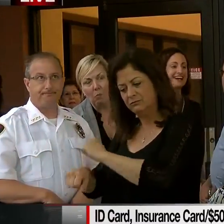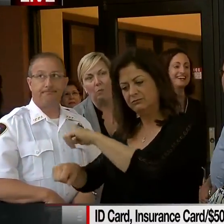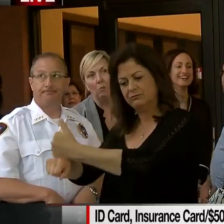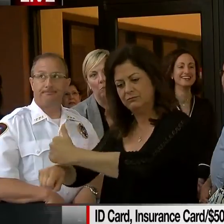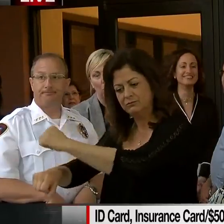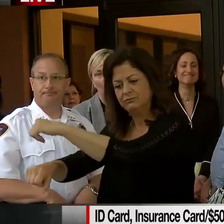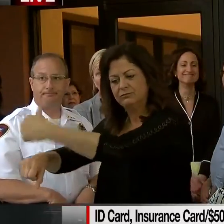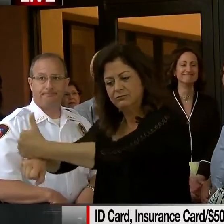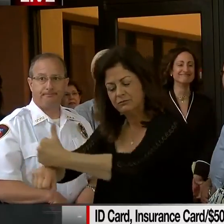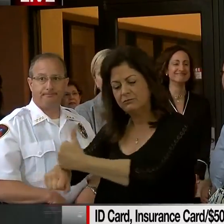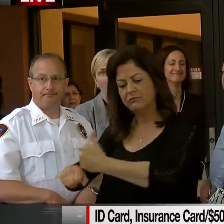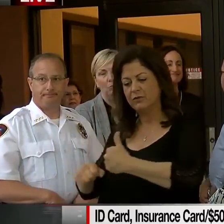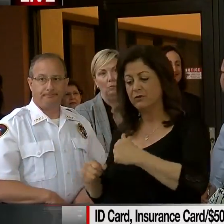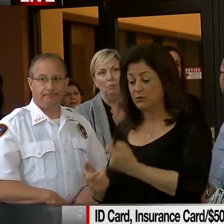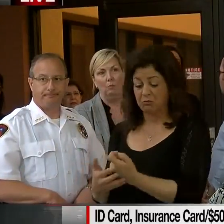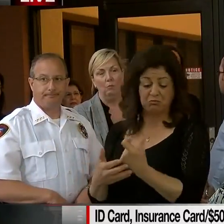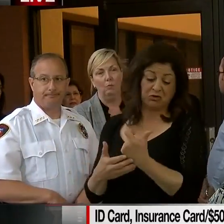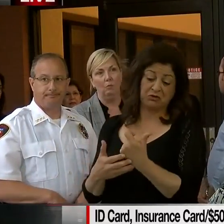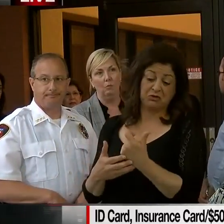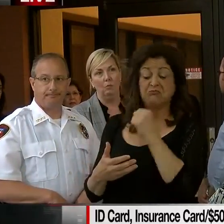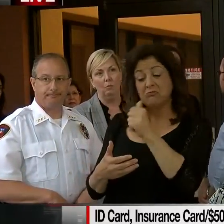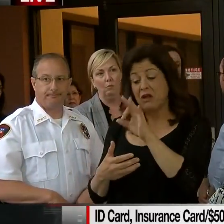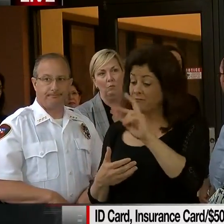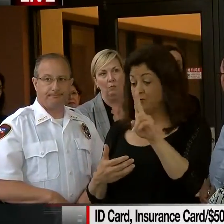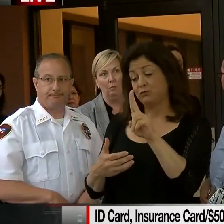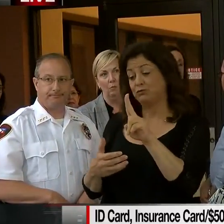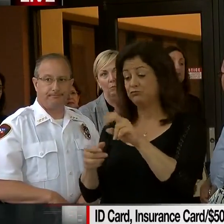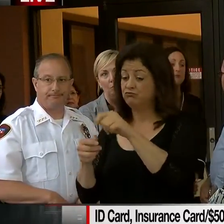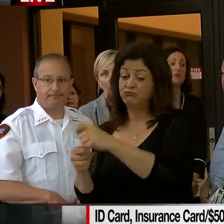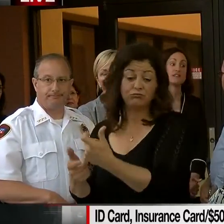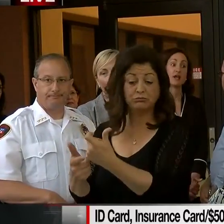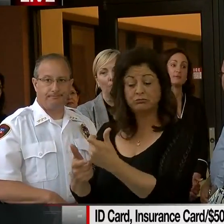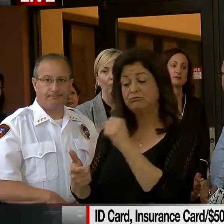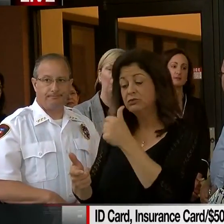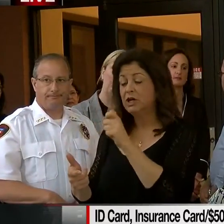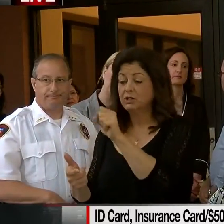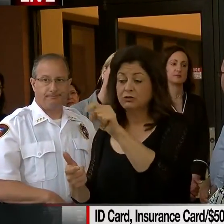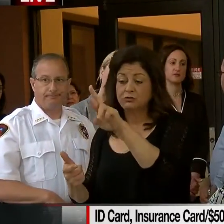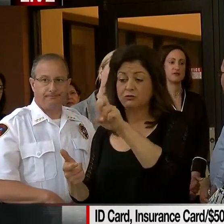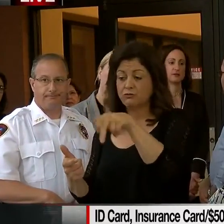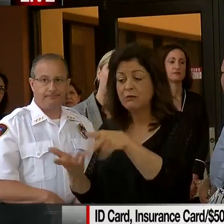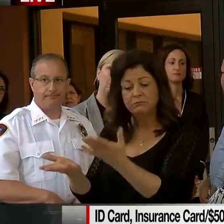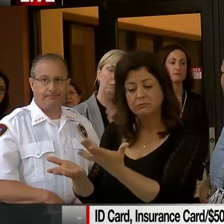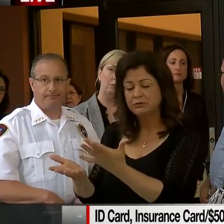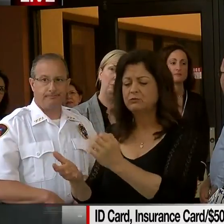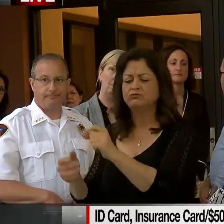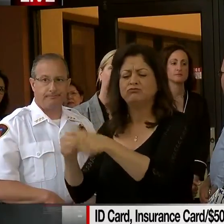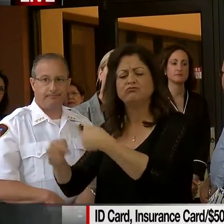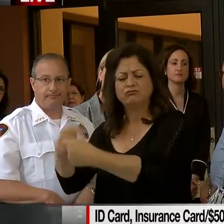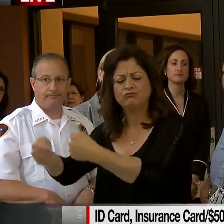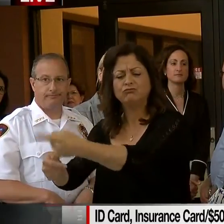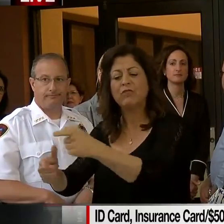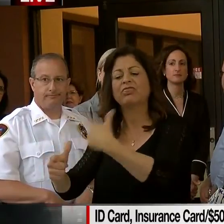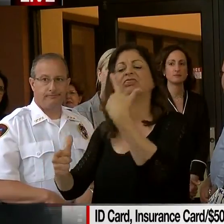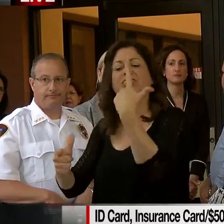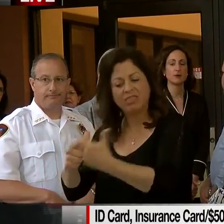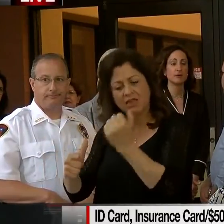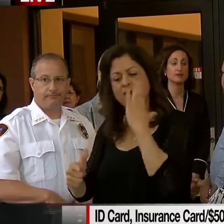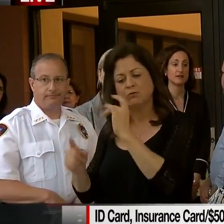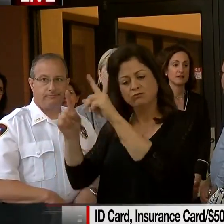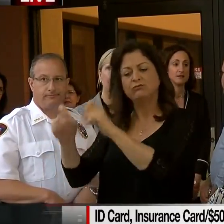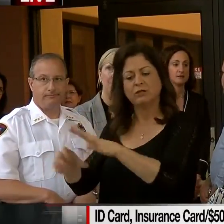strep, and all these other potential conditions, that there would be testing available. Any information on how many tests that have been done here